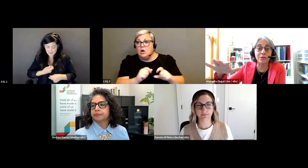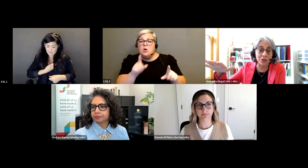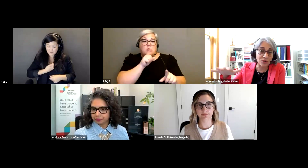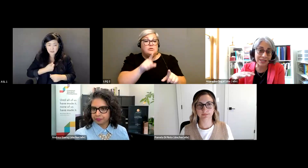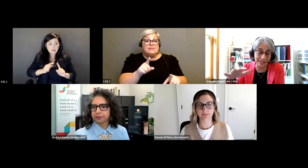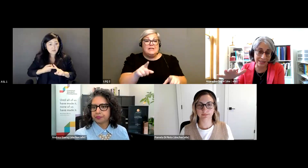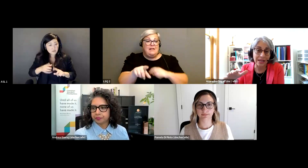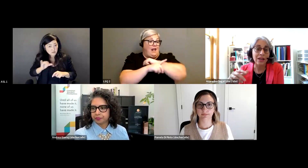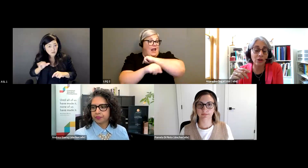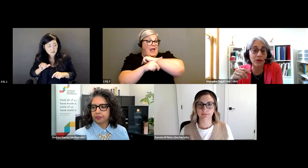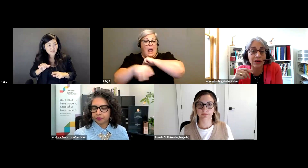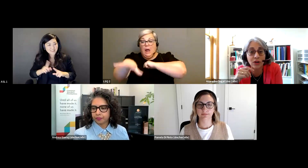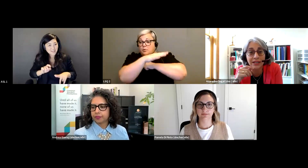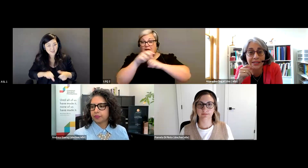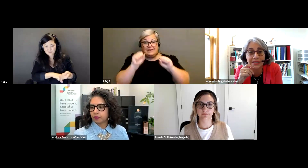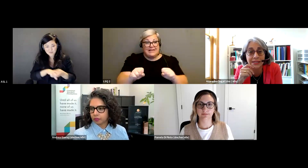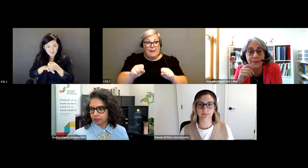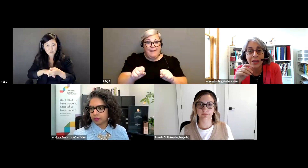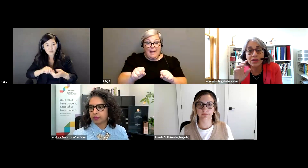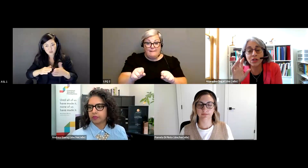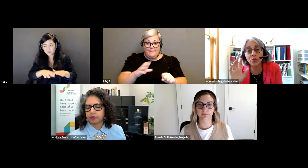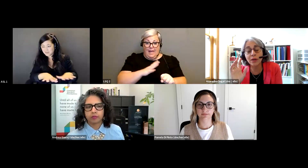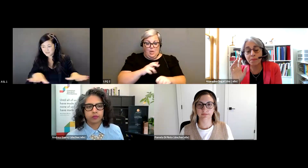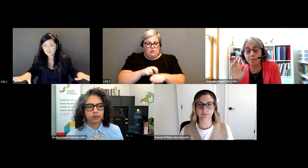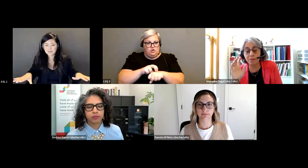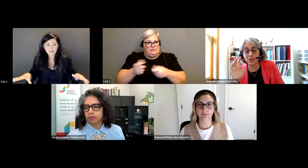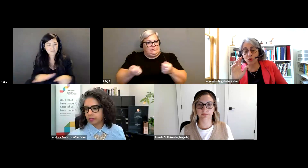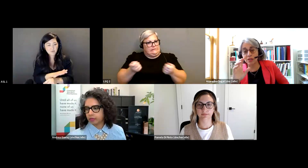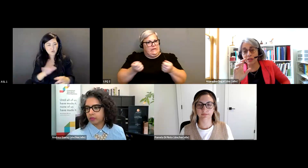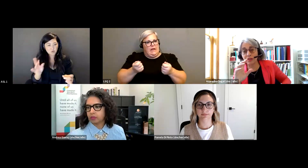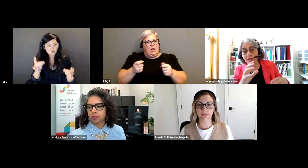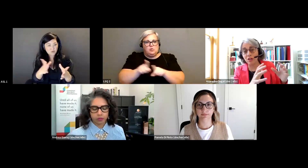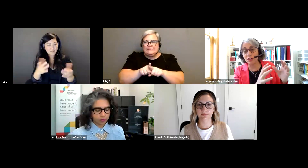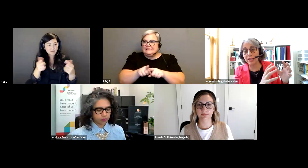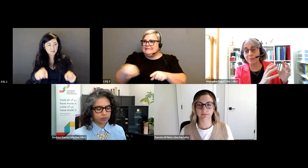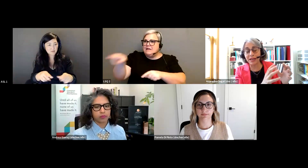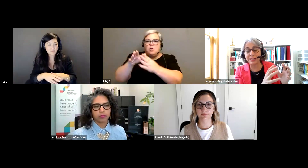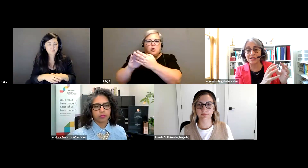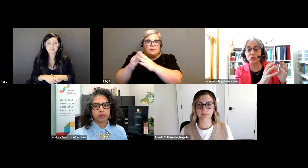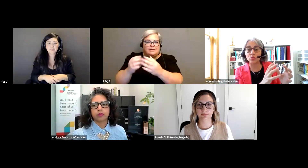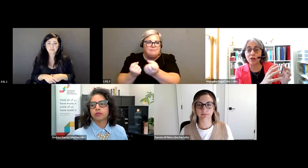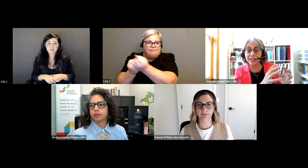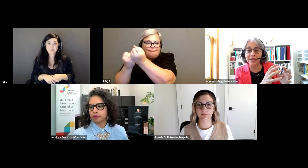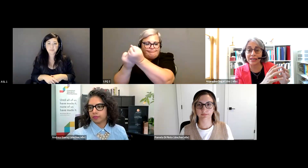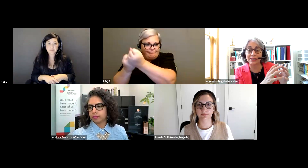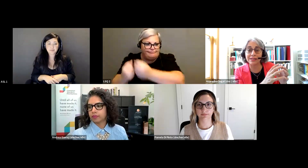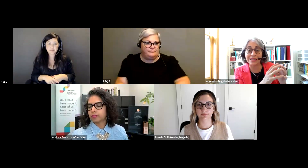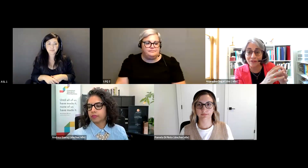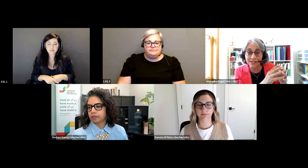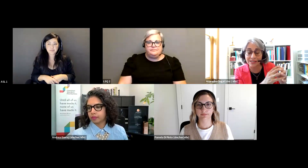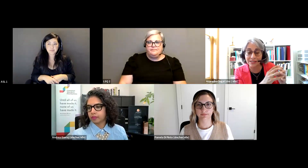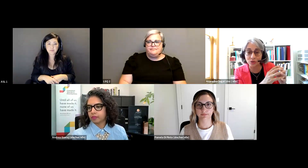whole communities that were in crisis. So looking at a place that's already in